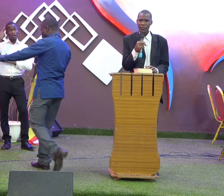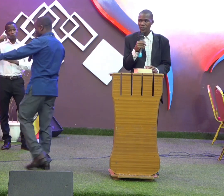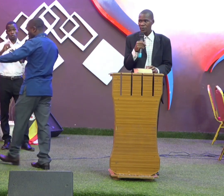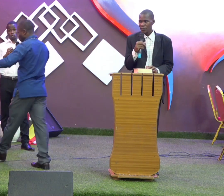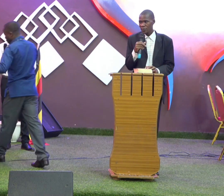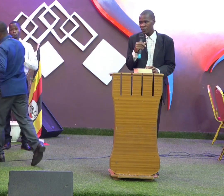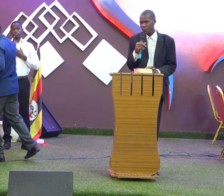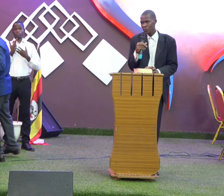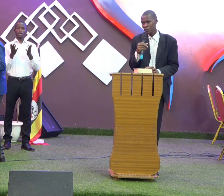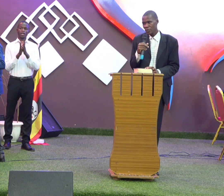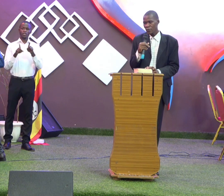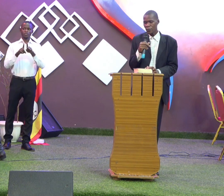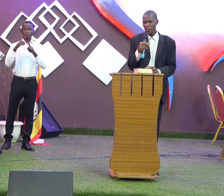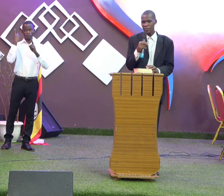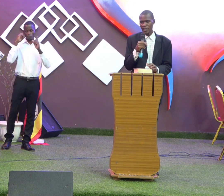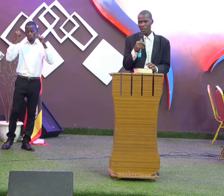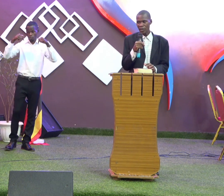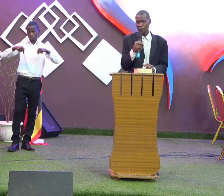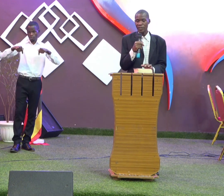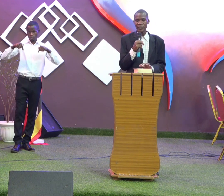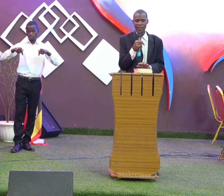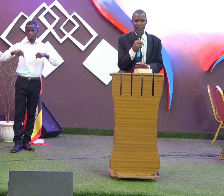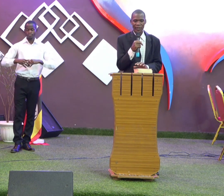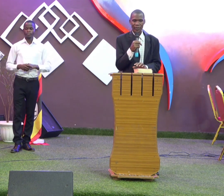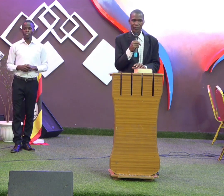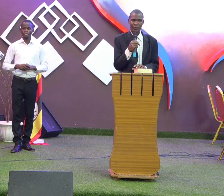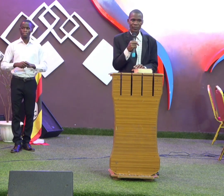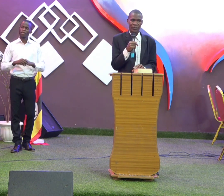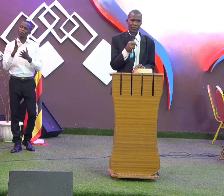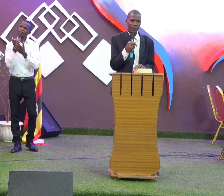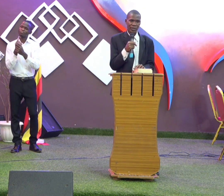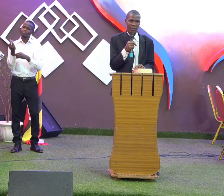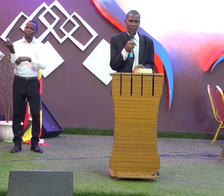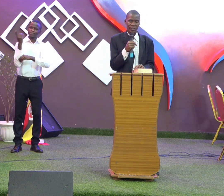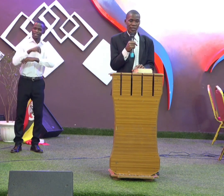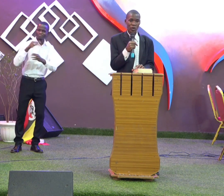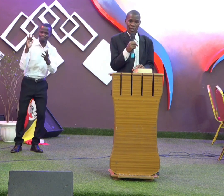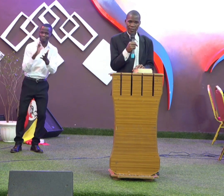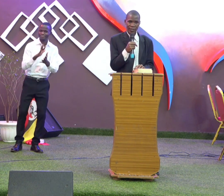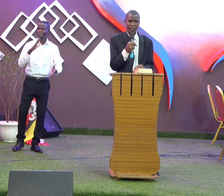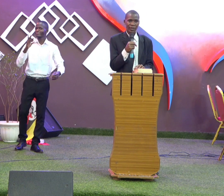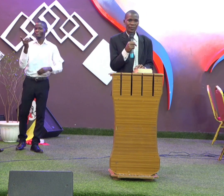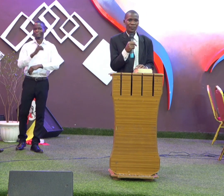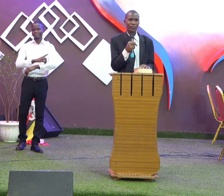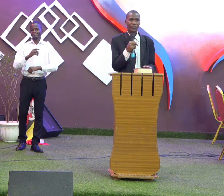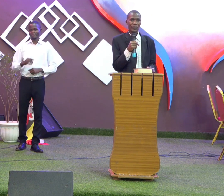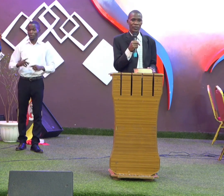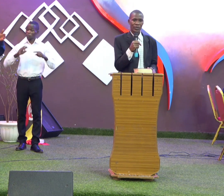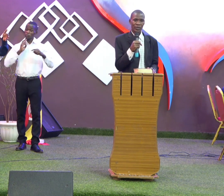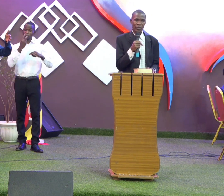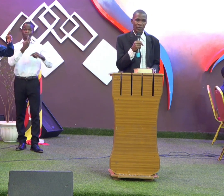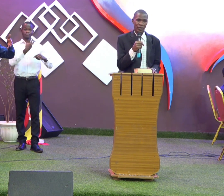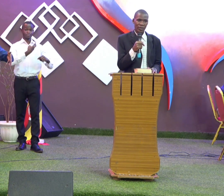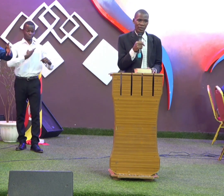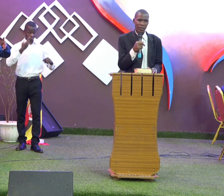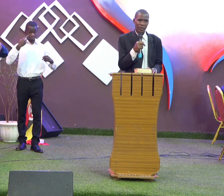Olw'ekiseera kino, olw'olunaku luno. For this time and for this day. Lunaku lwa kitiibwa. It is a glorious day. Erife